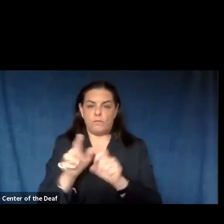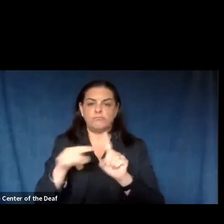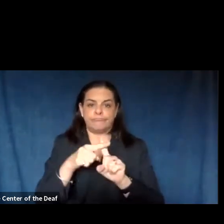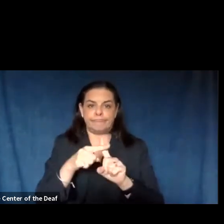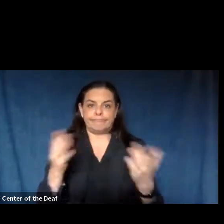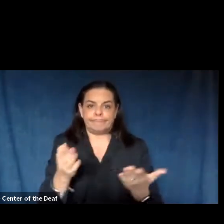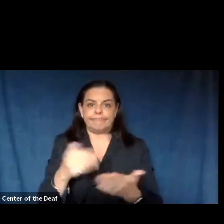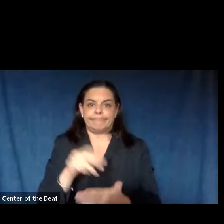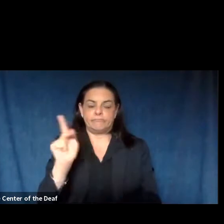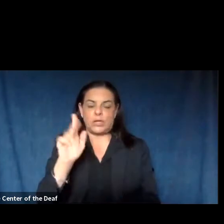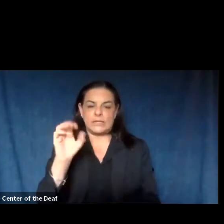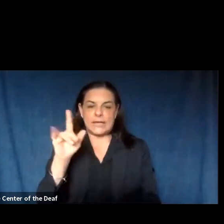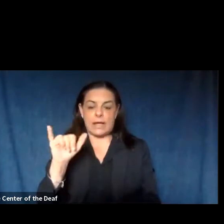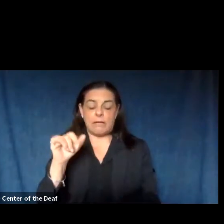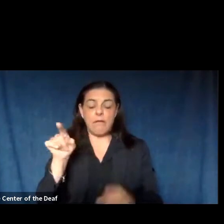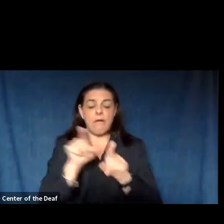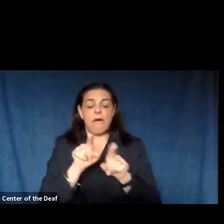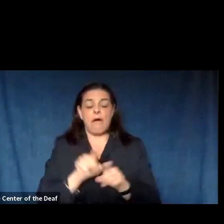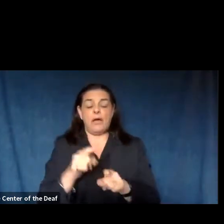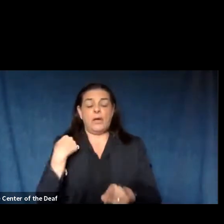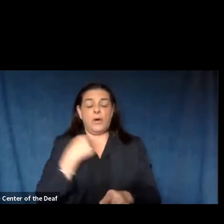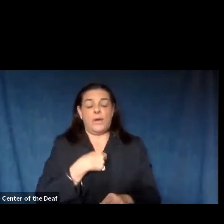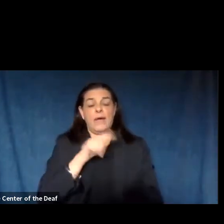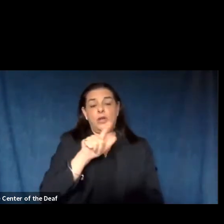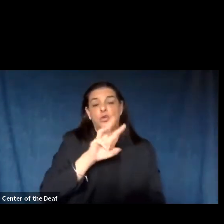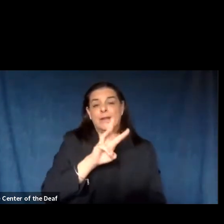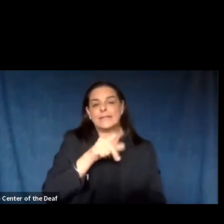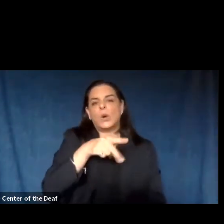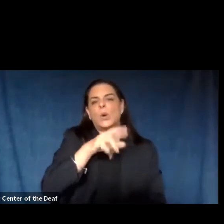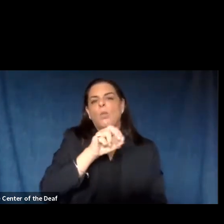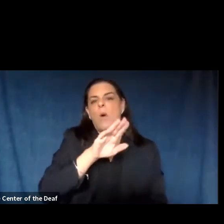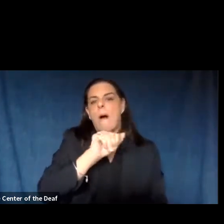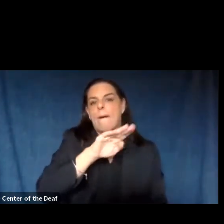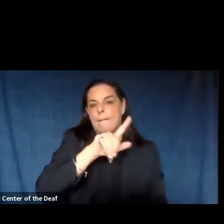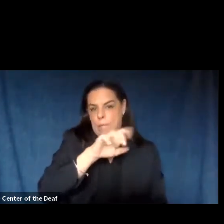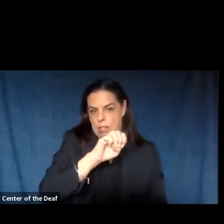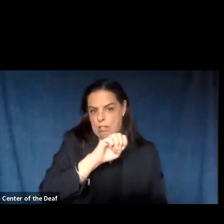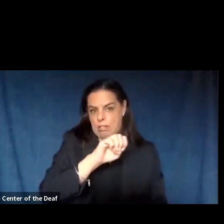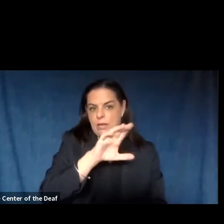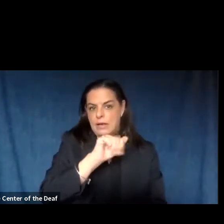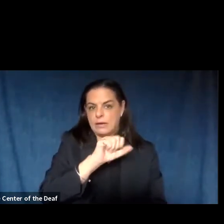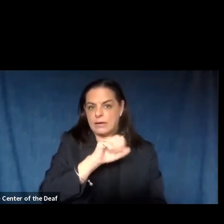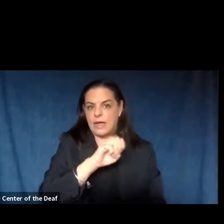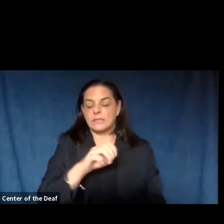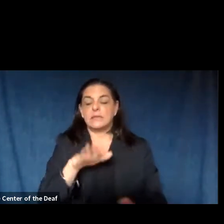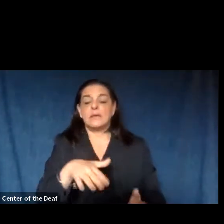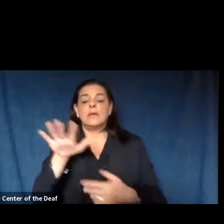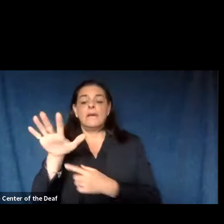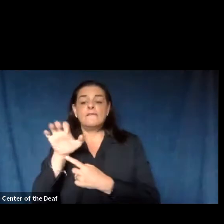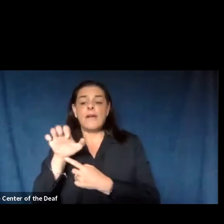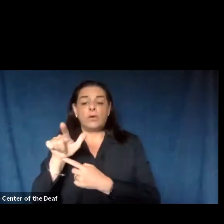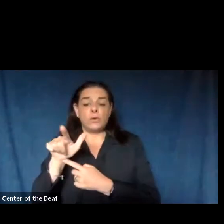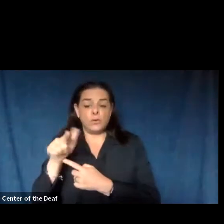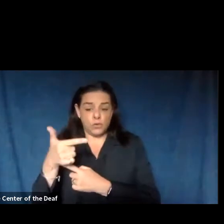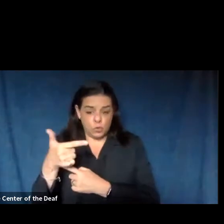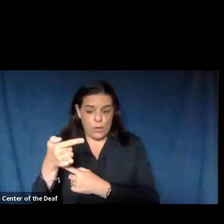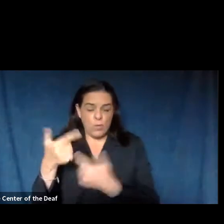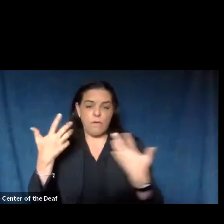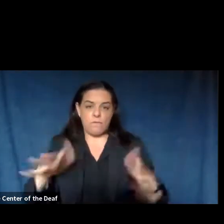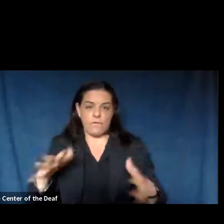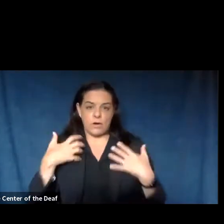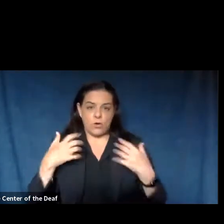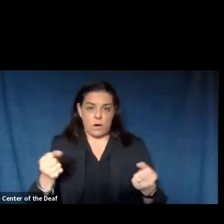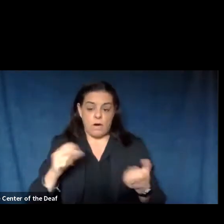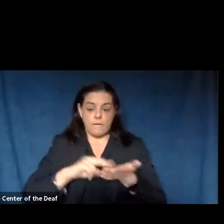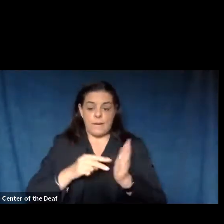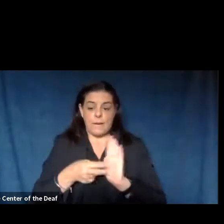Knox County. Additionally, we have 26 probable cases. 521 of our cases have recovered, giving